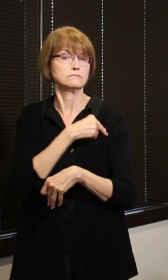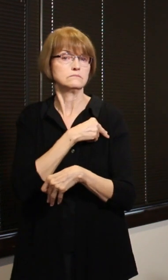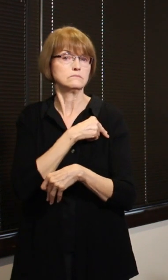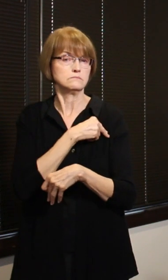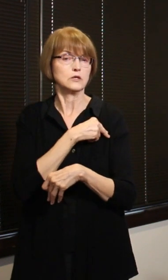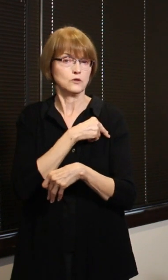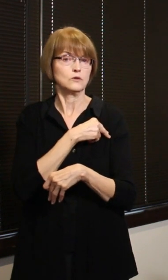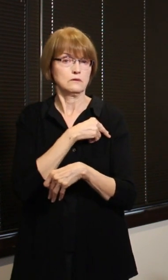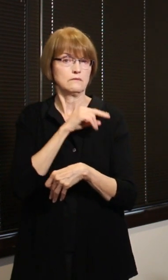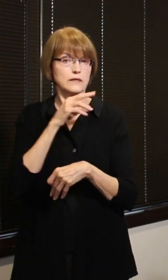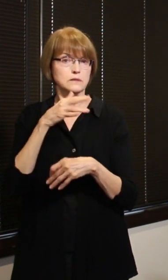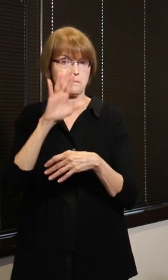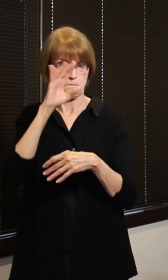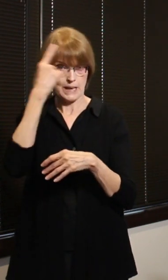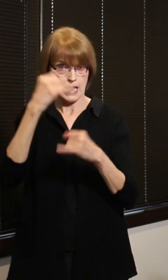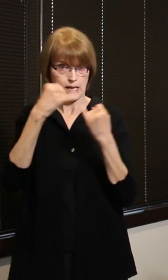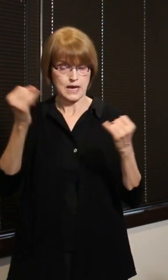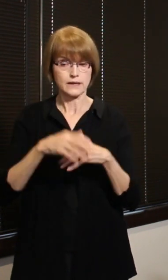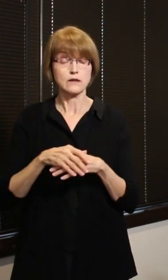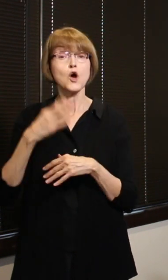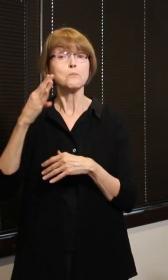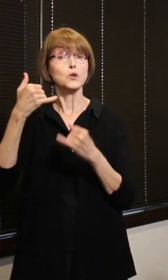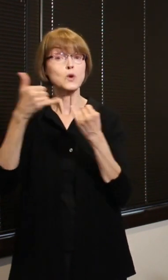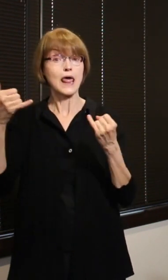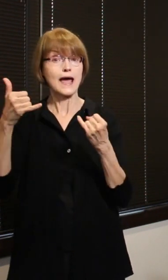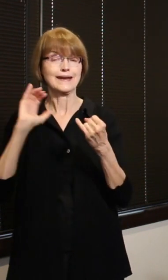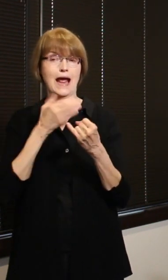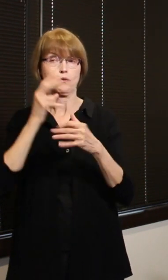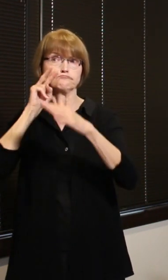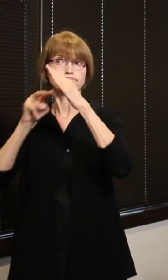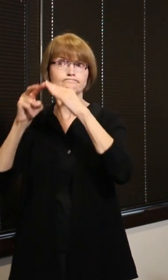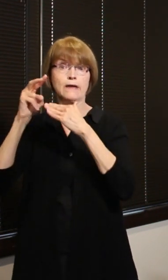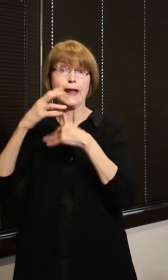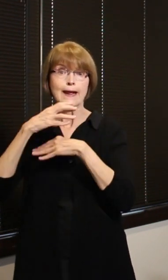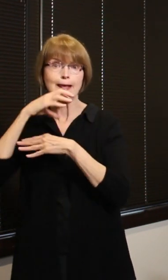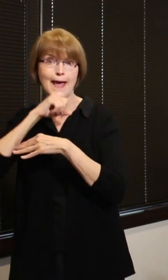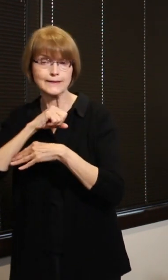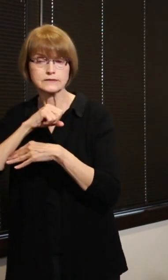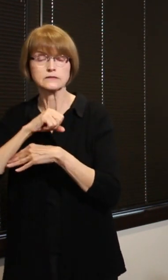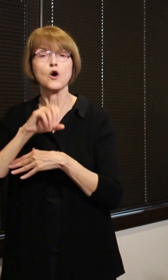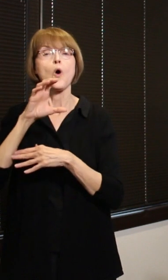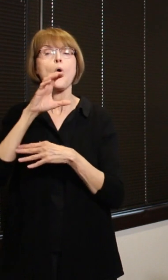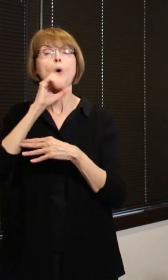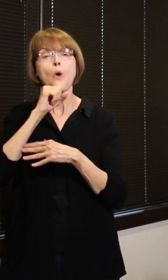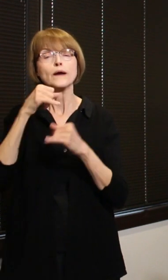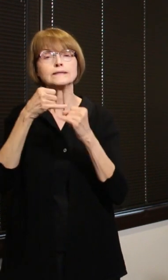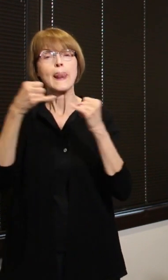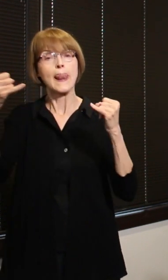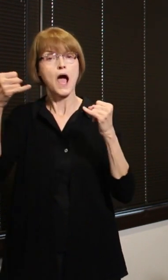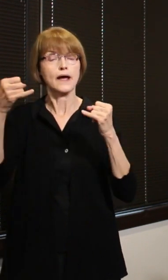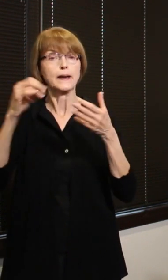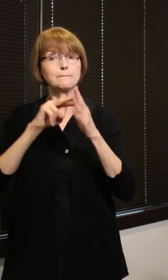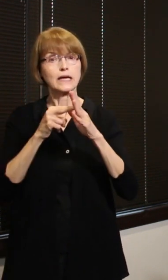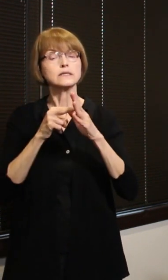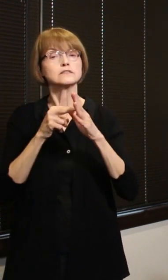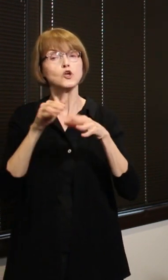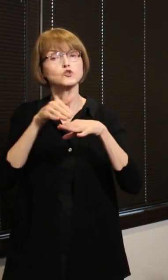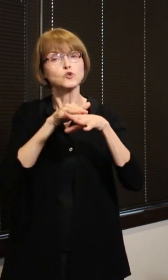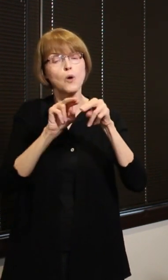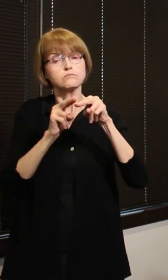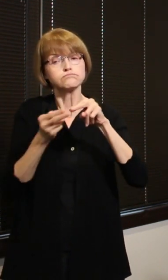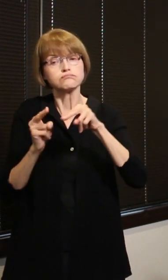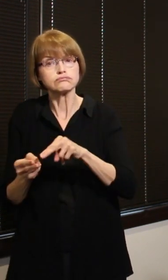black line. The blue line is our best guess. The orange line is a slow decline in cases, and so